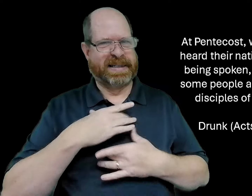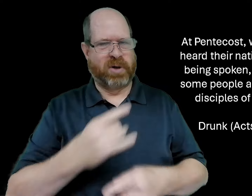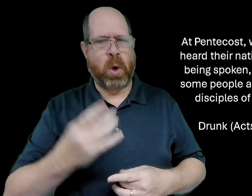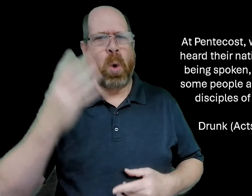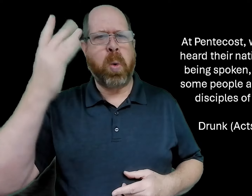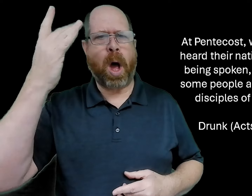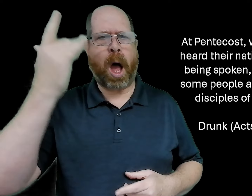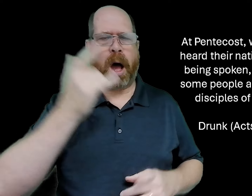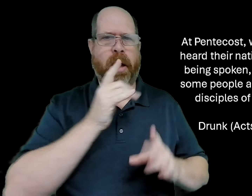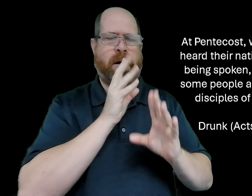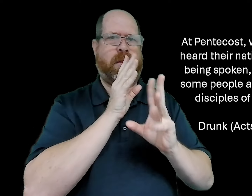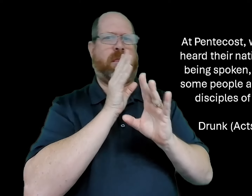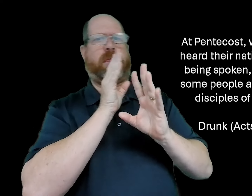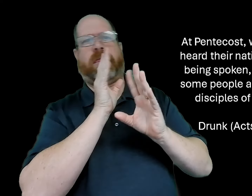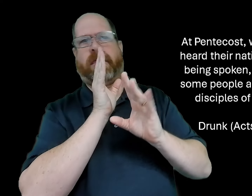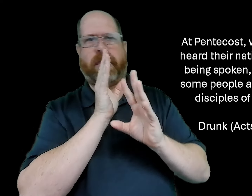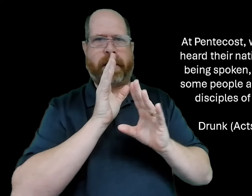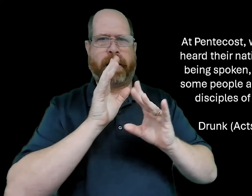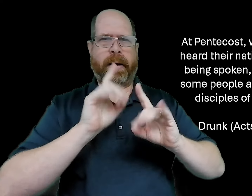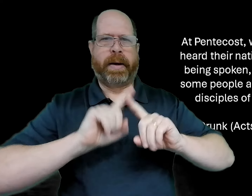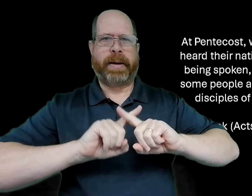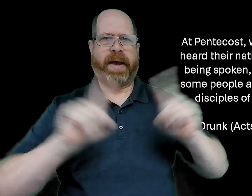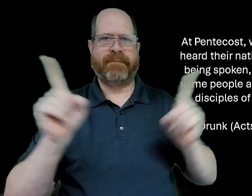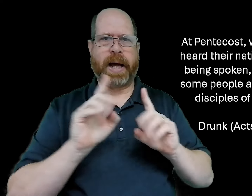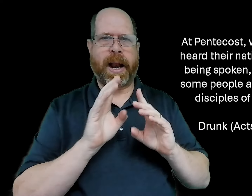That's pretty interesting. They were speaking in other languages.